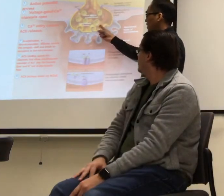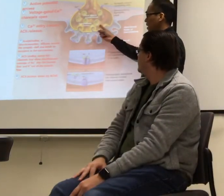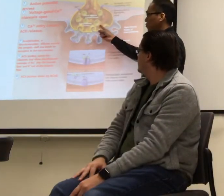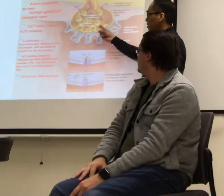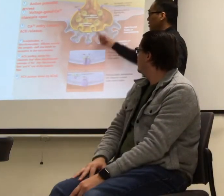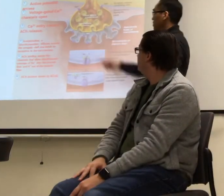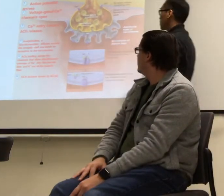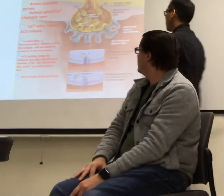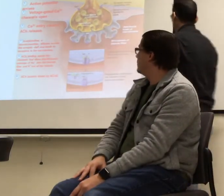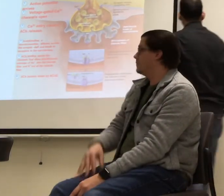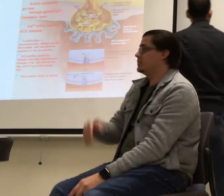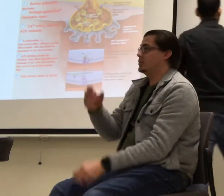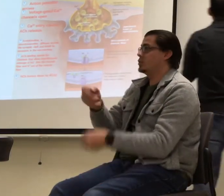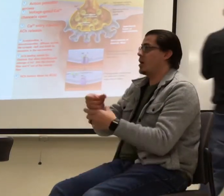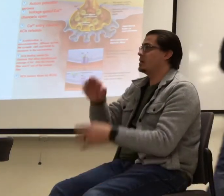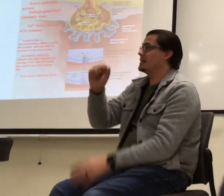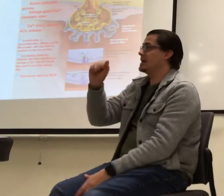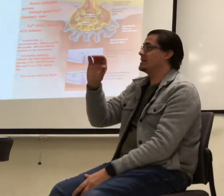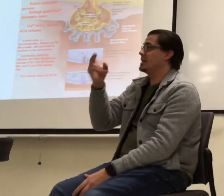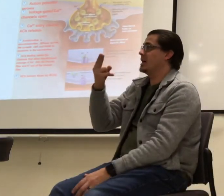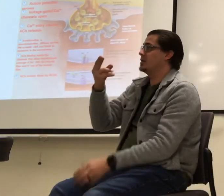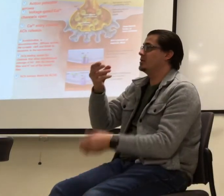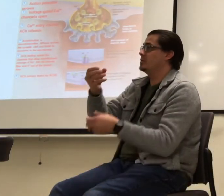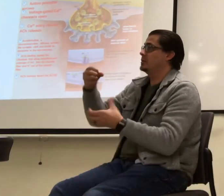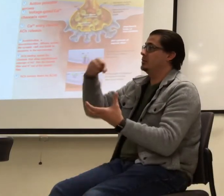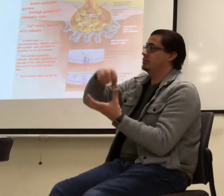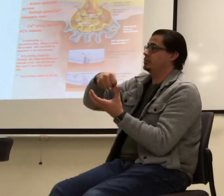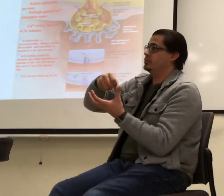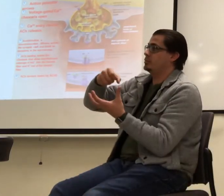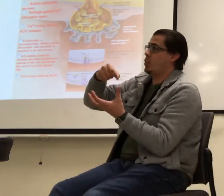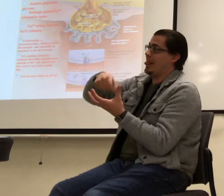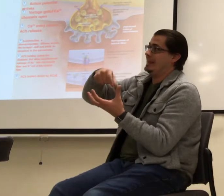the ACH released, step 3.